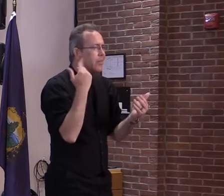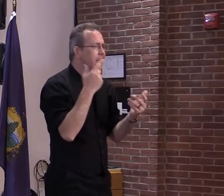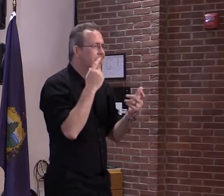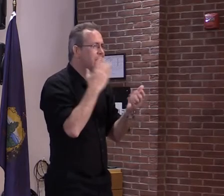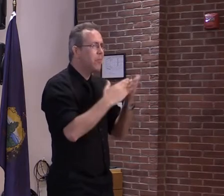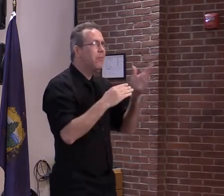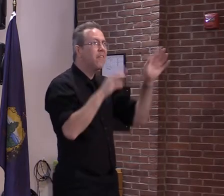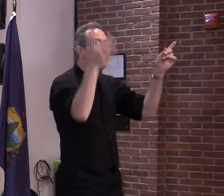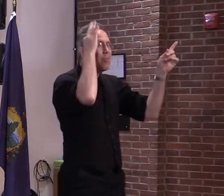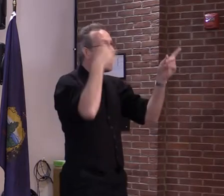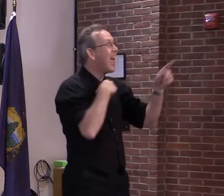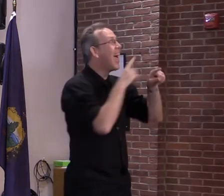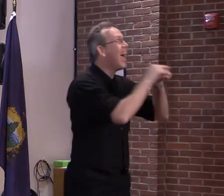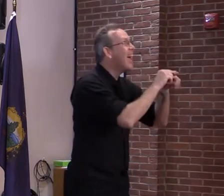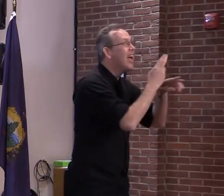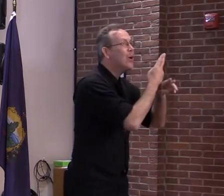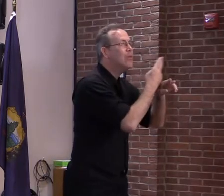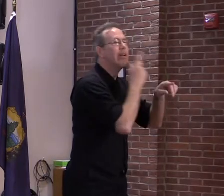funding.